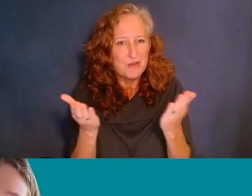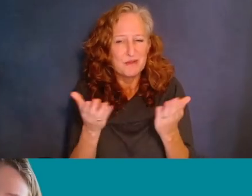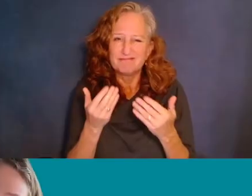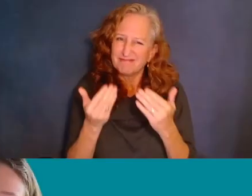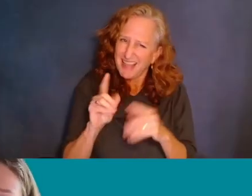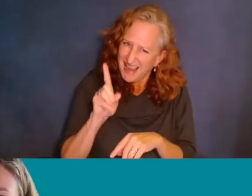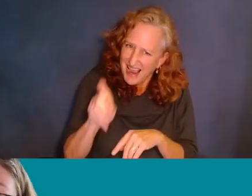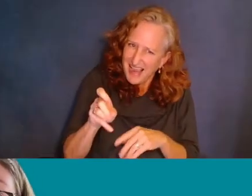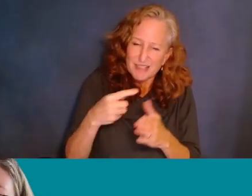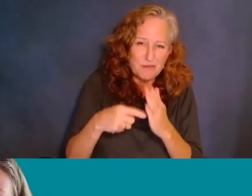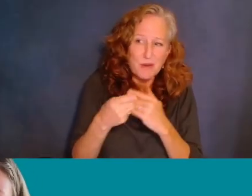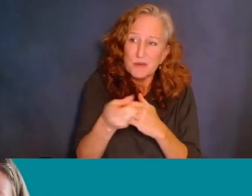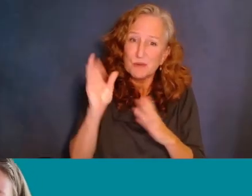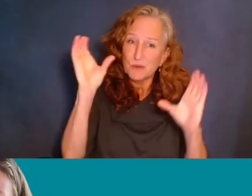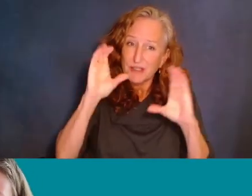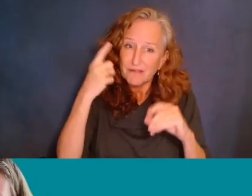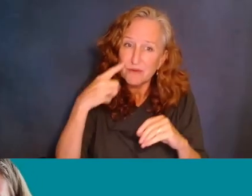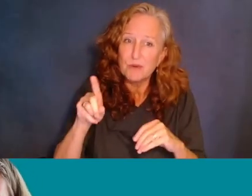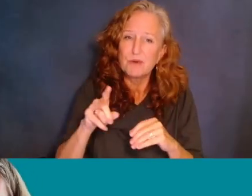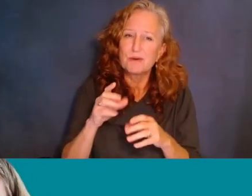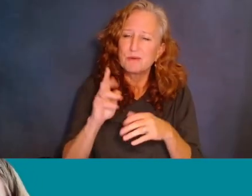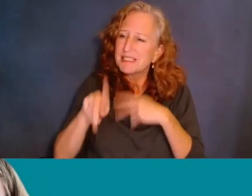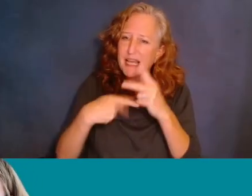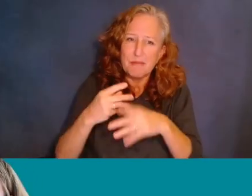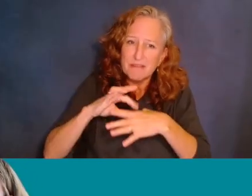and to kind of look and start over with you.